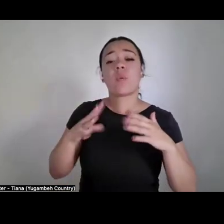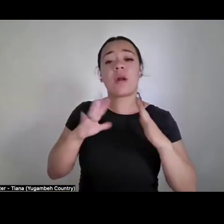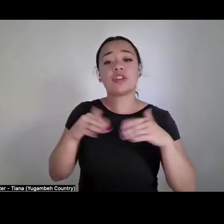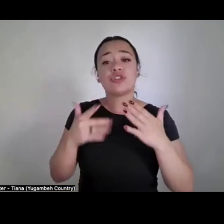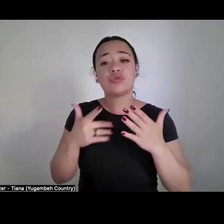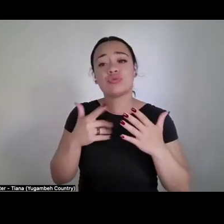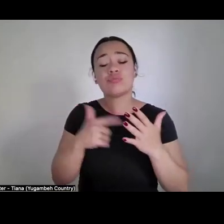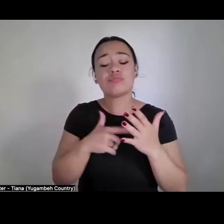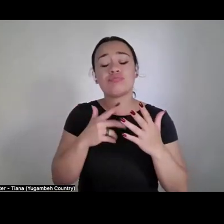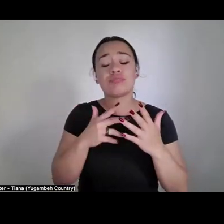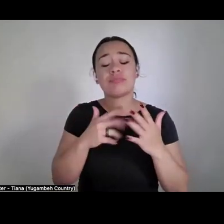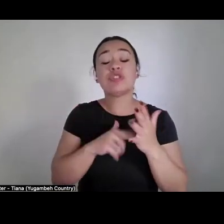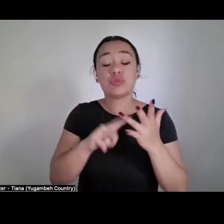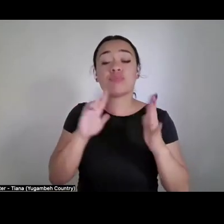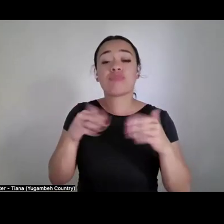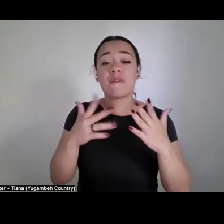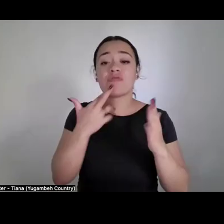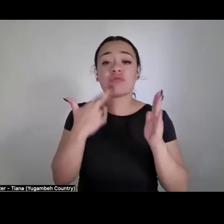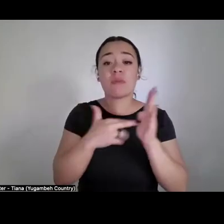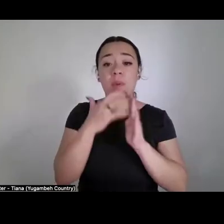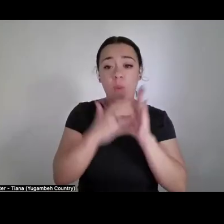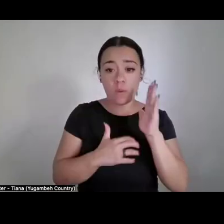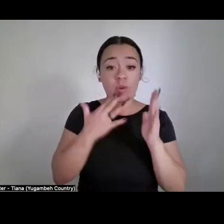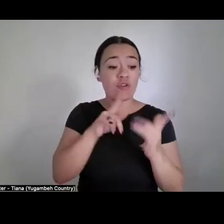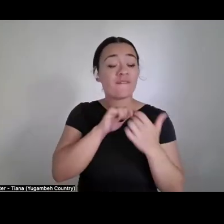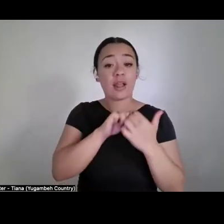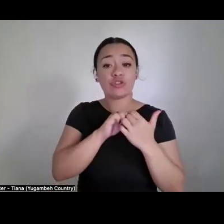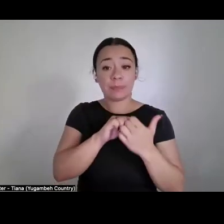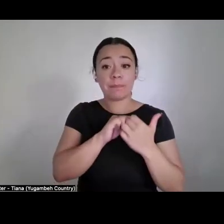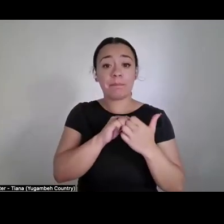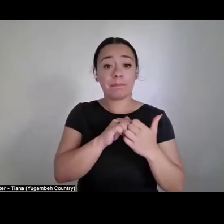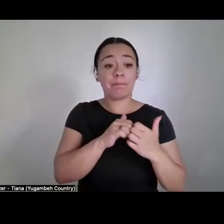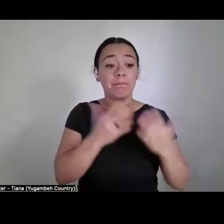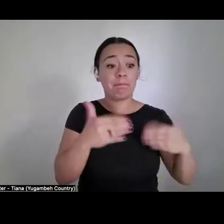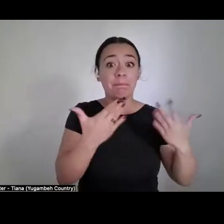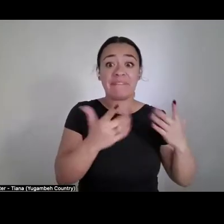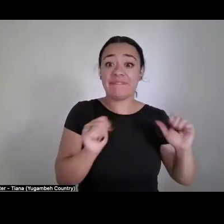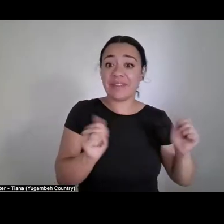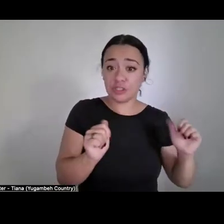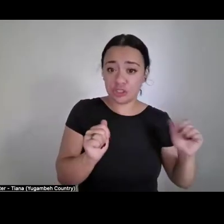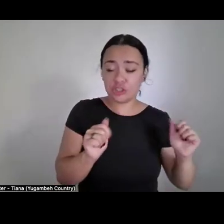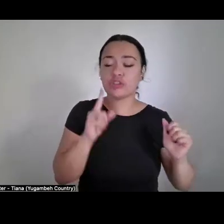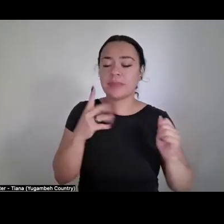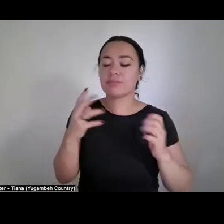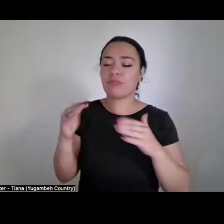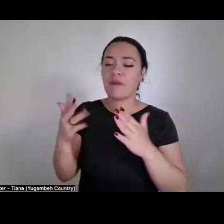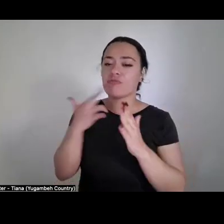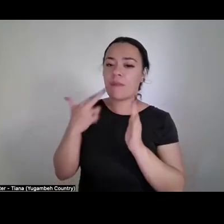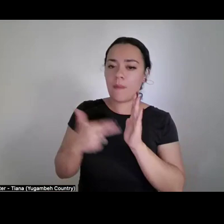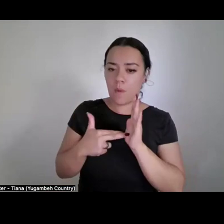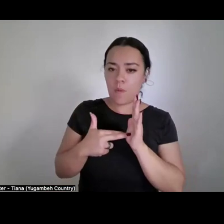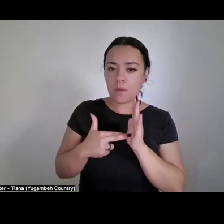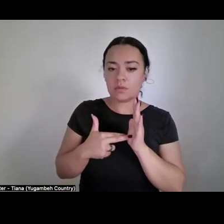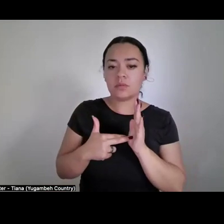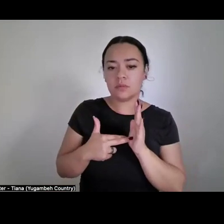report once the fellowship period is complete. We'll mostly be asking you about it'll be